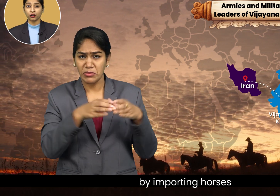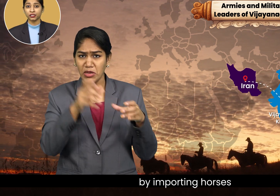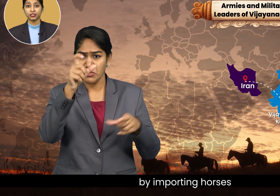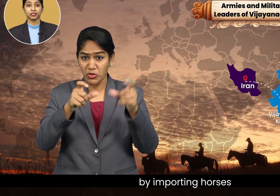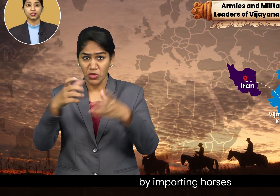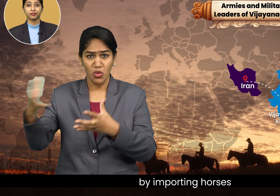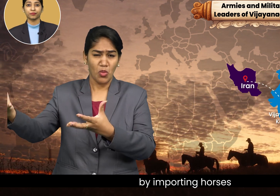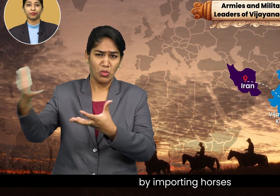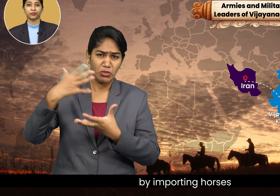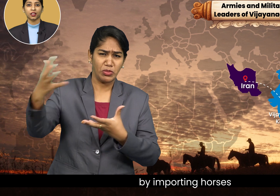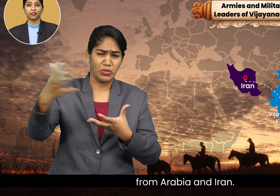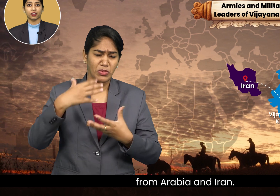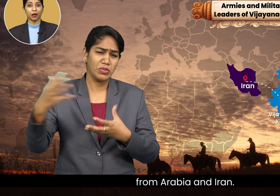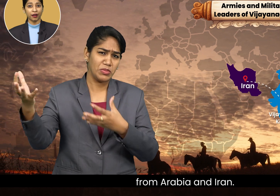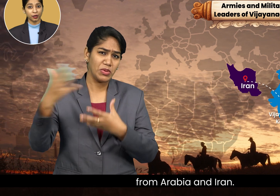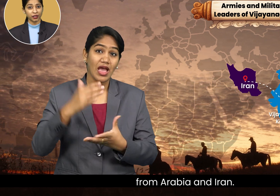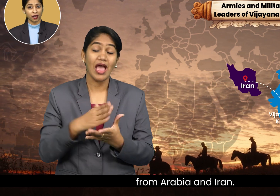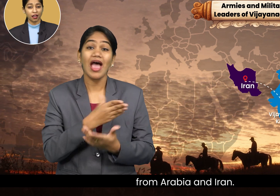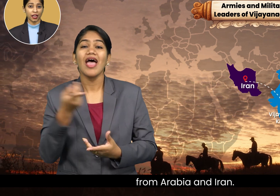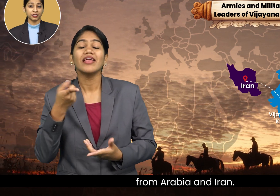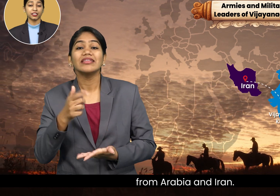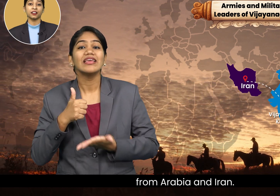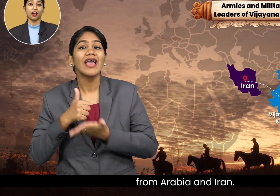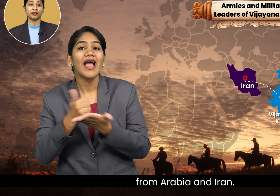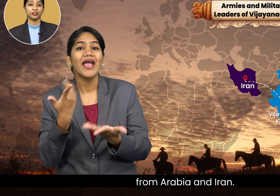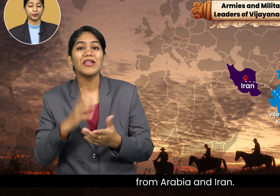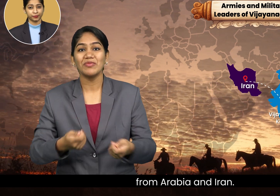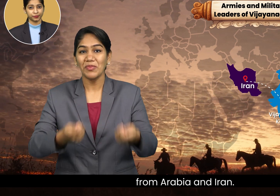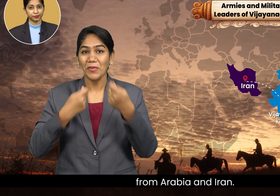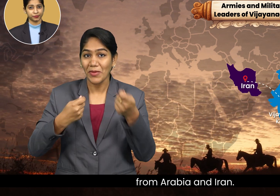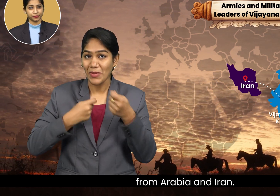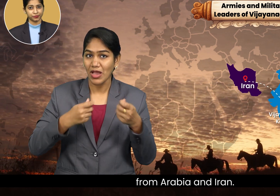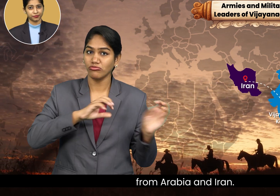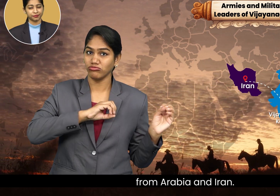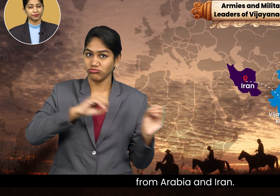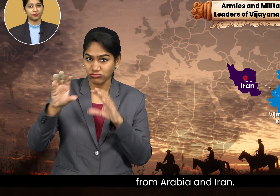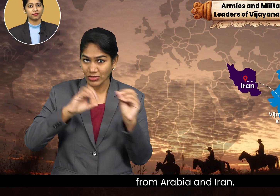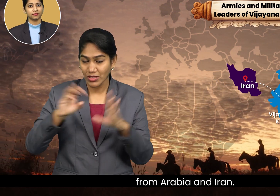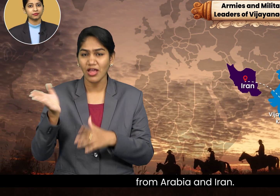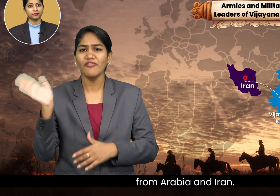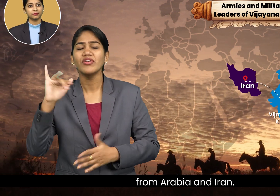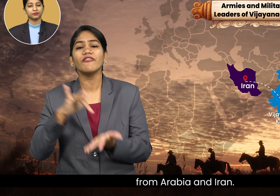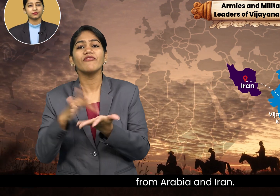importing horses from Arabia and Iran.